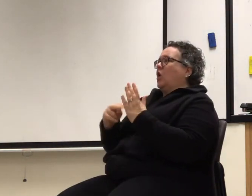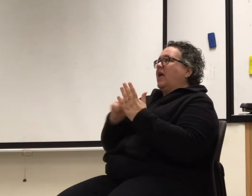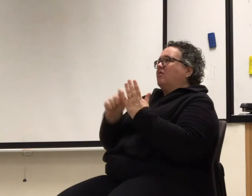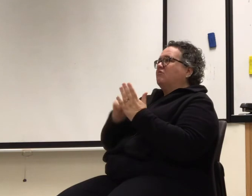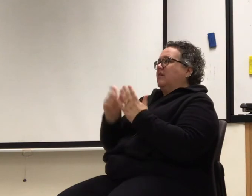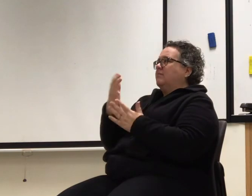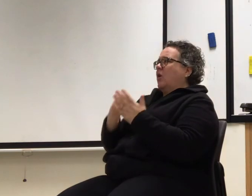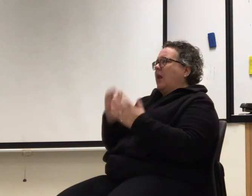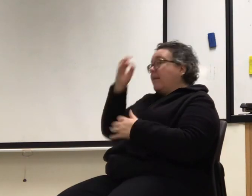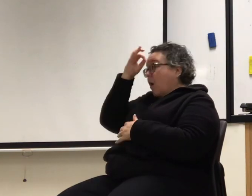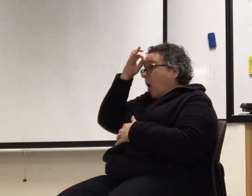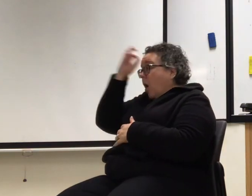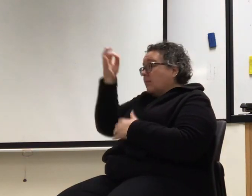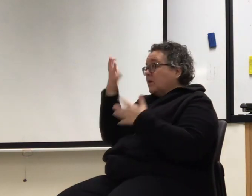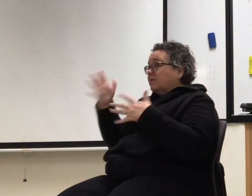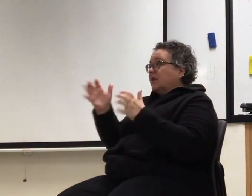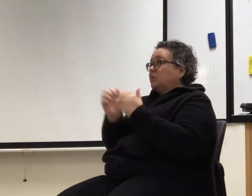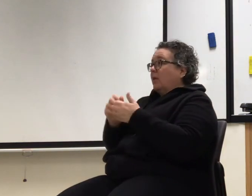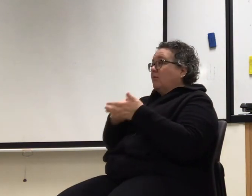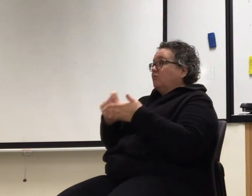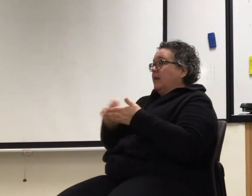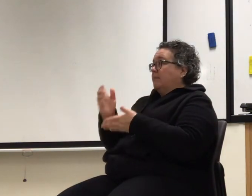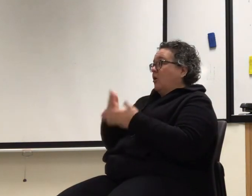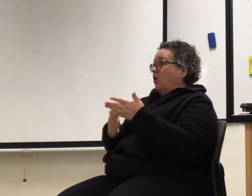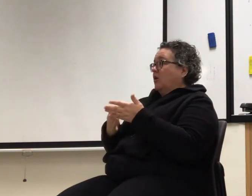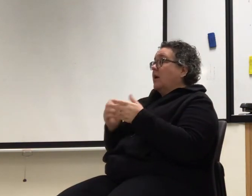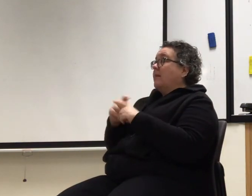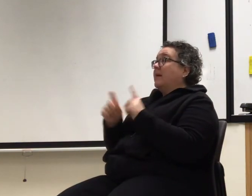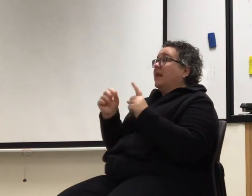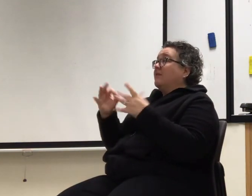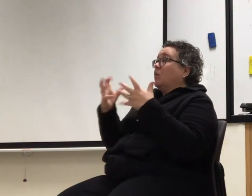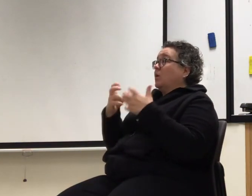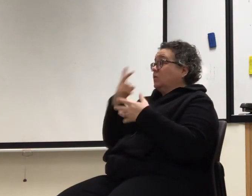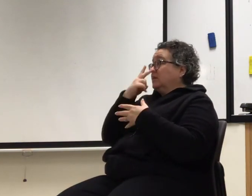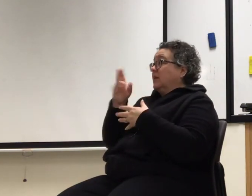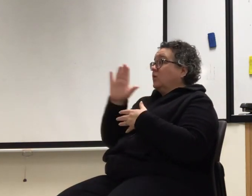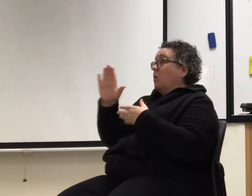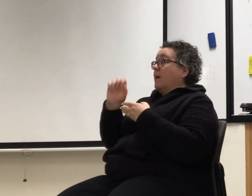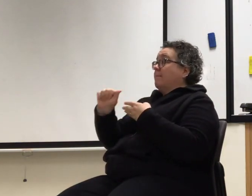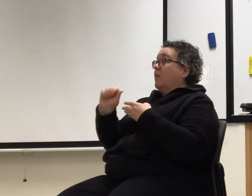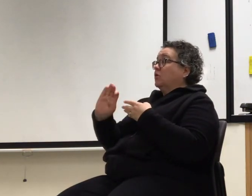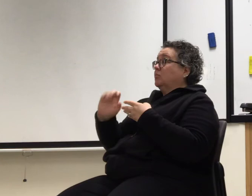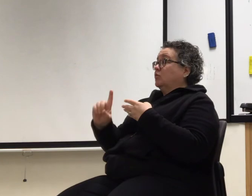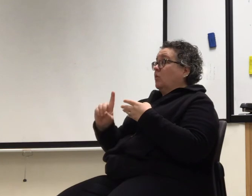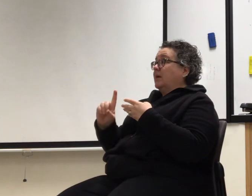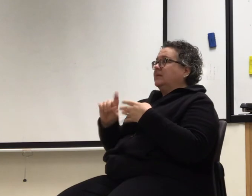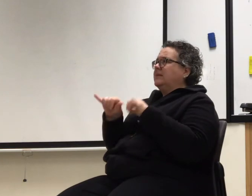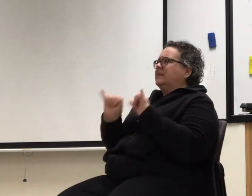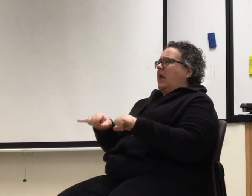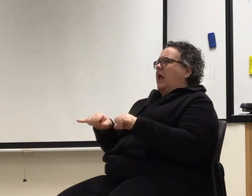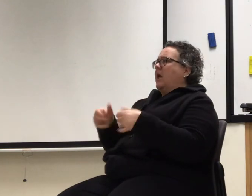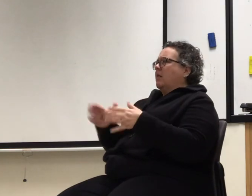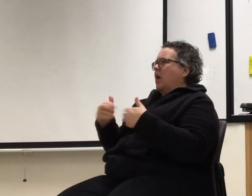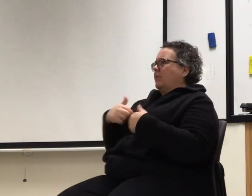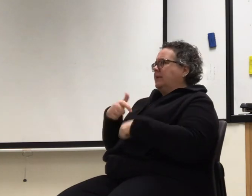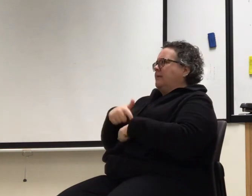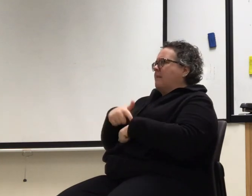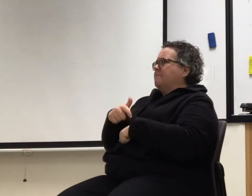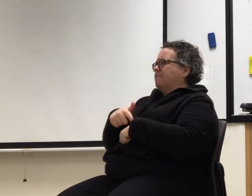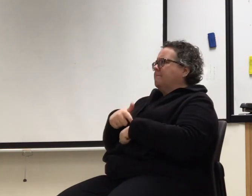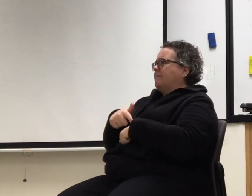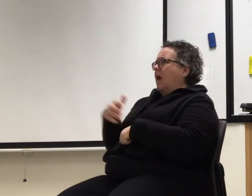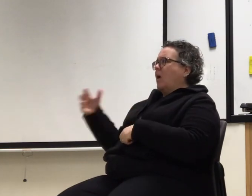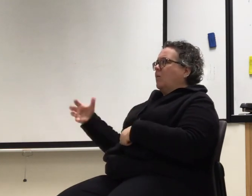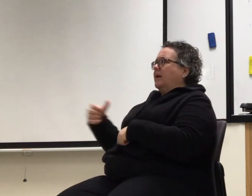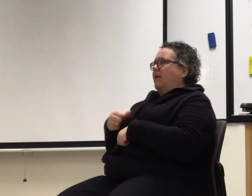almost done with it. Okay. And so if you want to see the multiple choice part today, stick around, give me some time. I'll